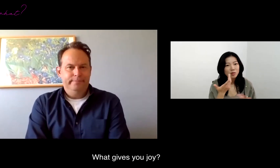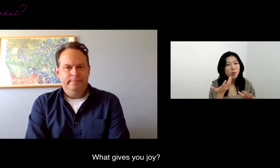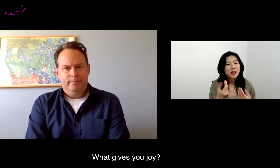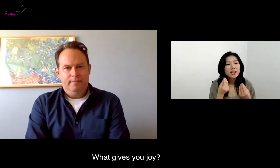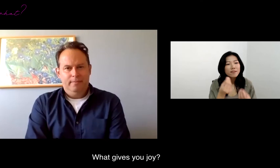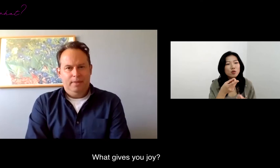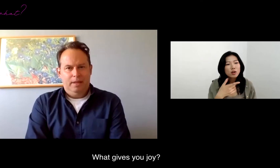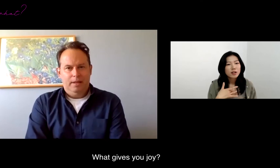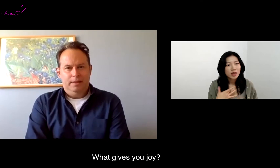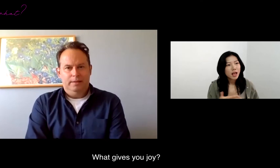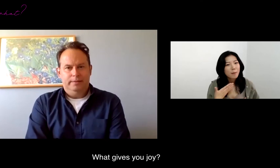What gives you joy?